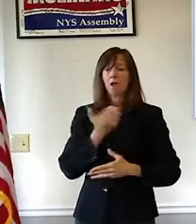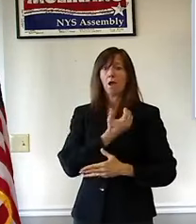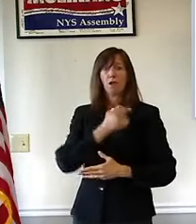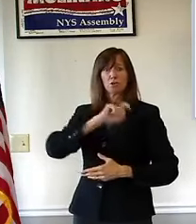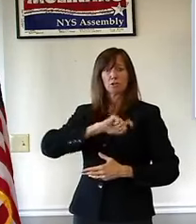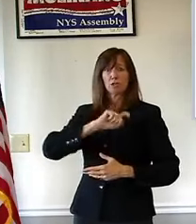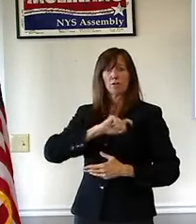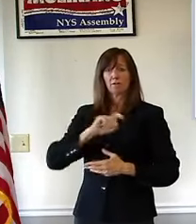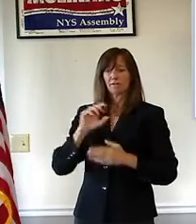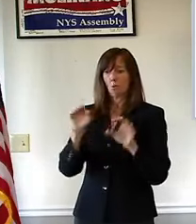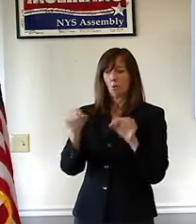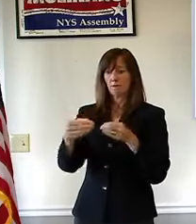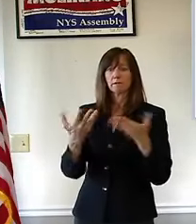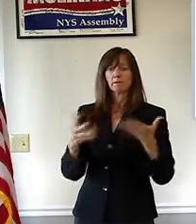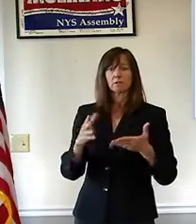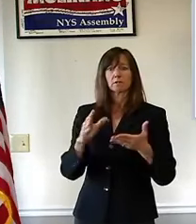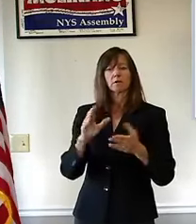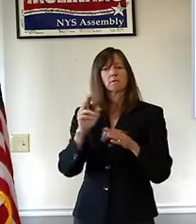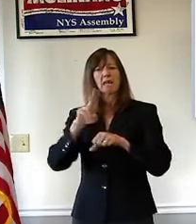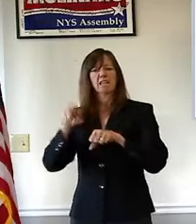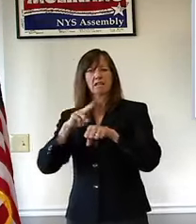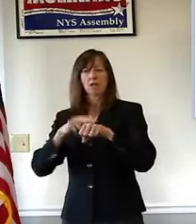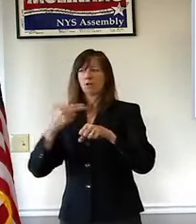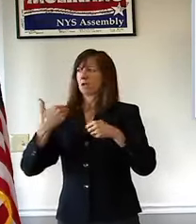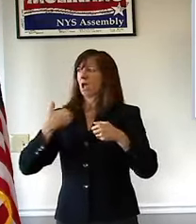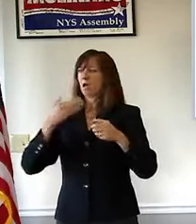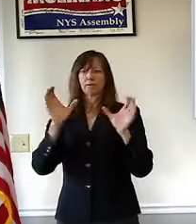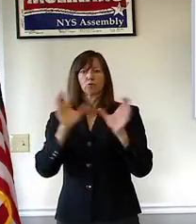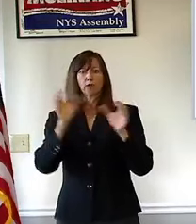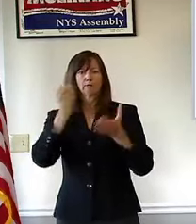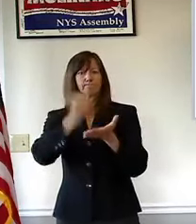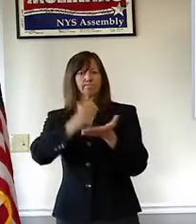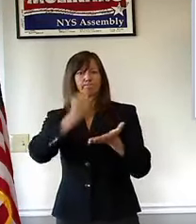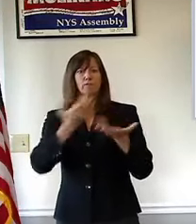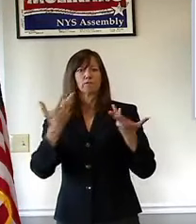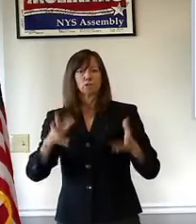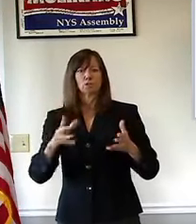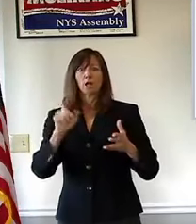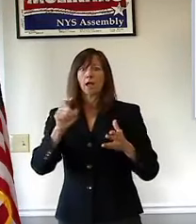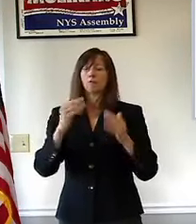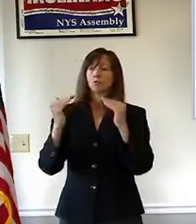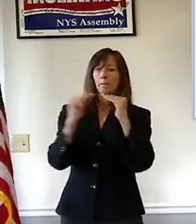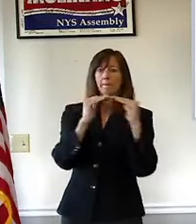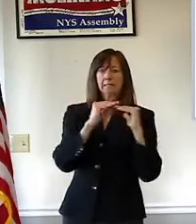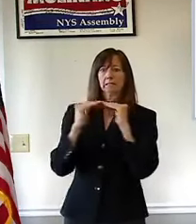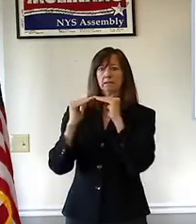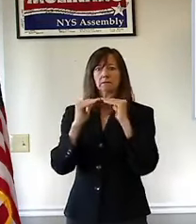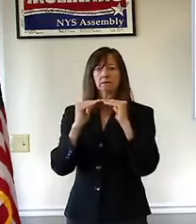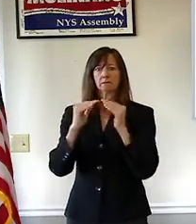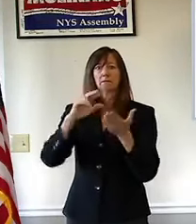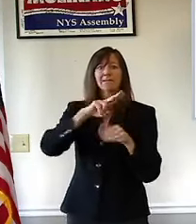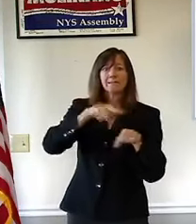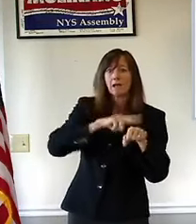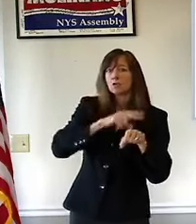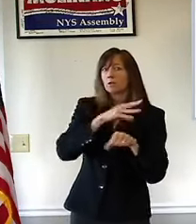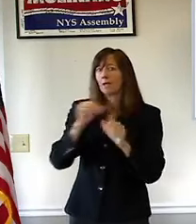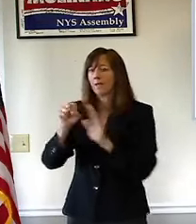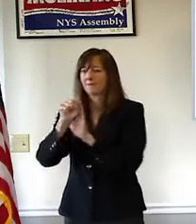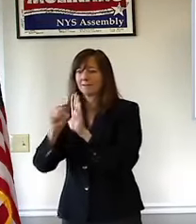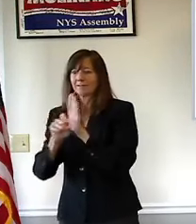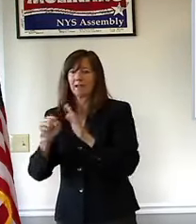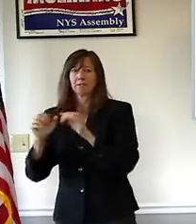is nationally accredited. It has to meet certain federal and state standards that include many of the training and